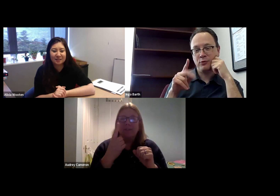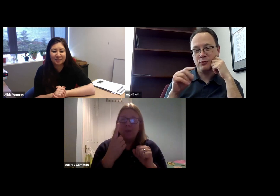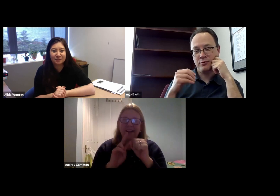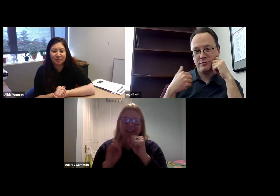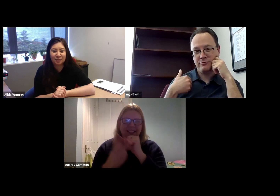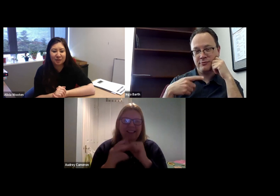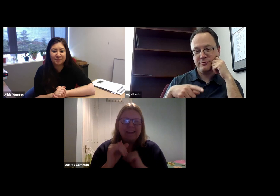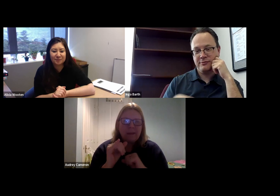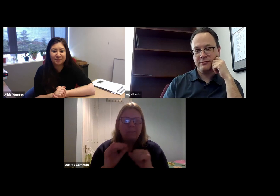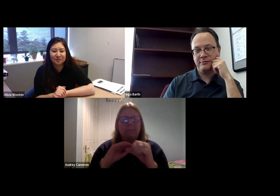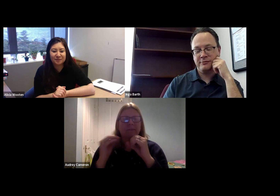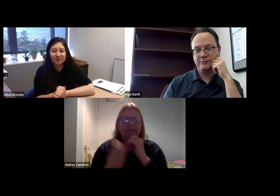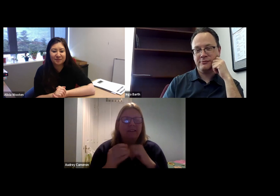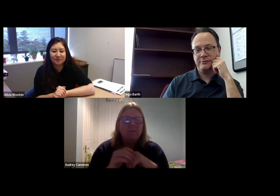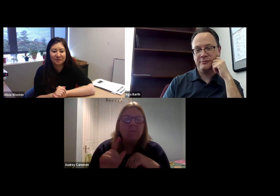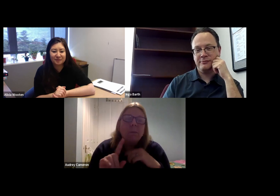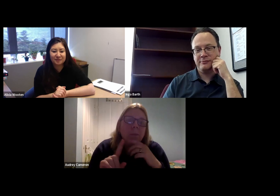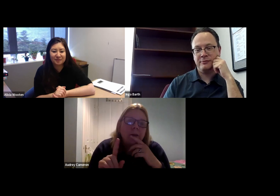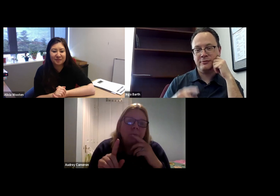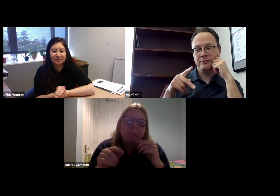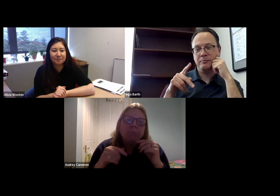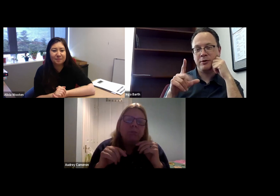Right, it's hard to envision it.